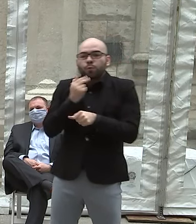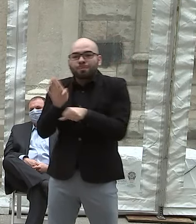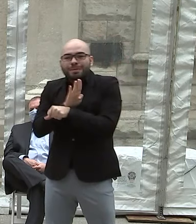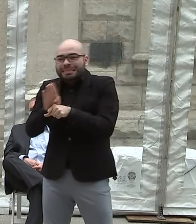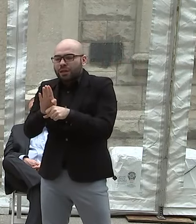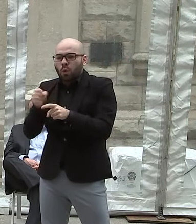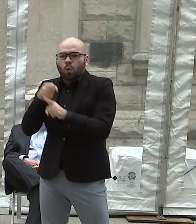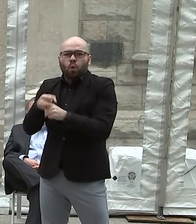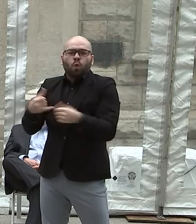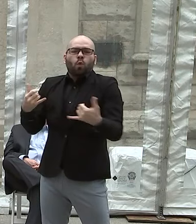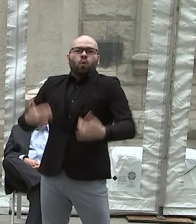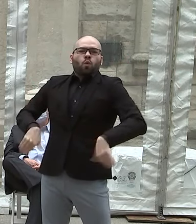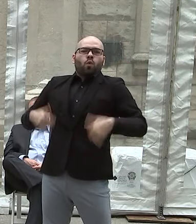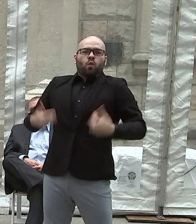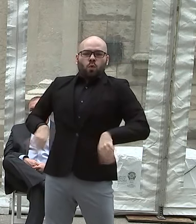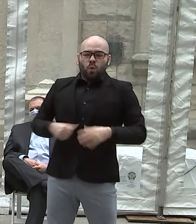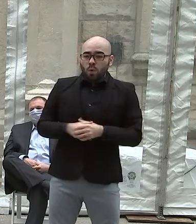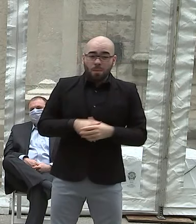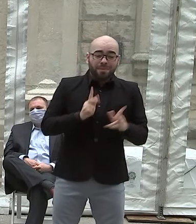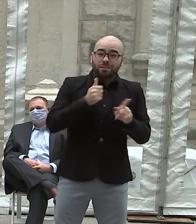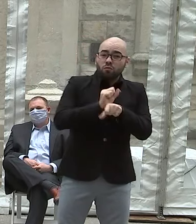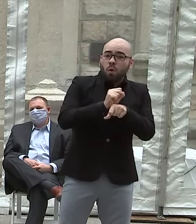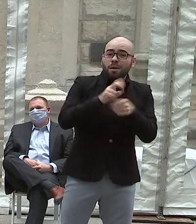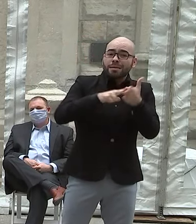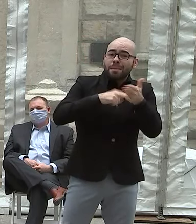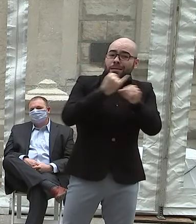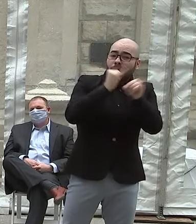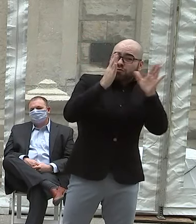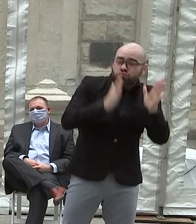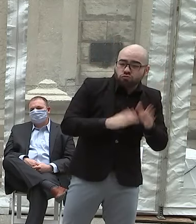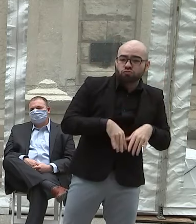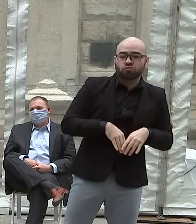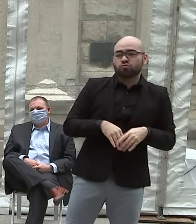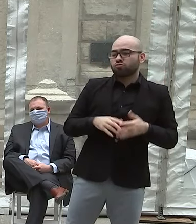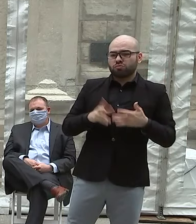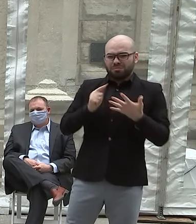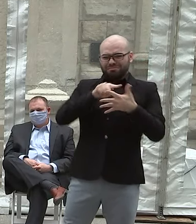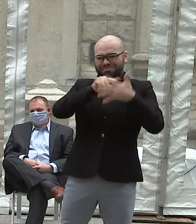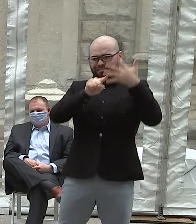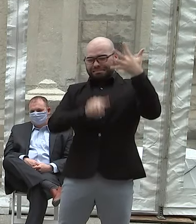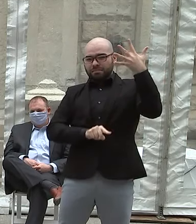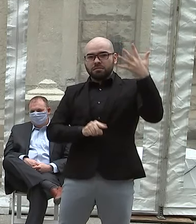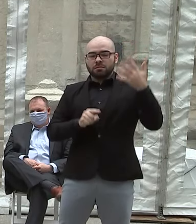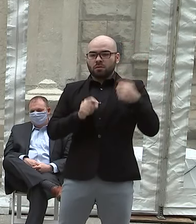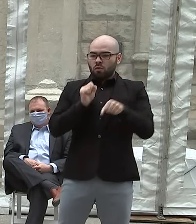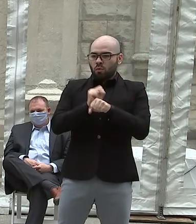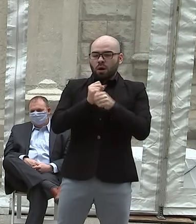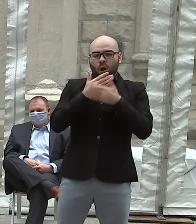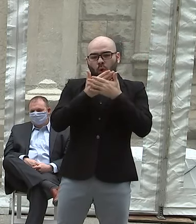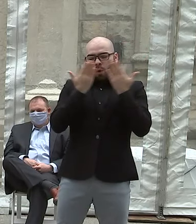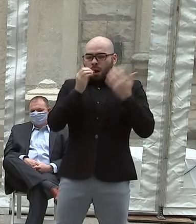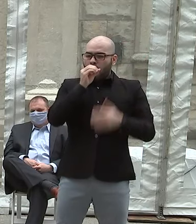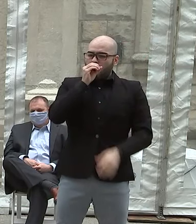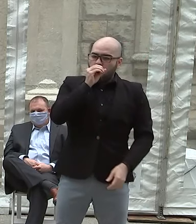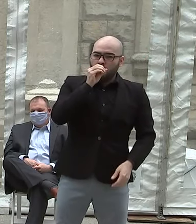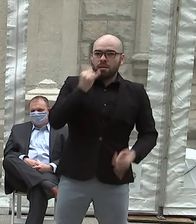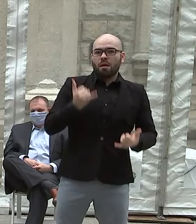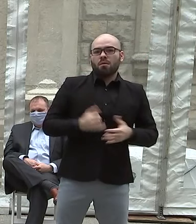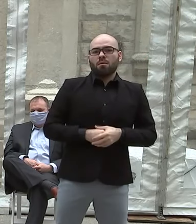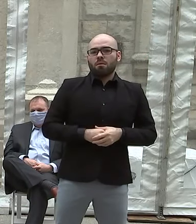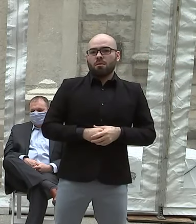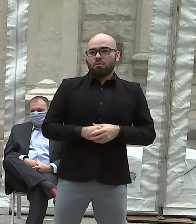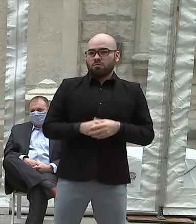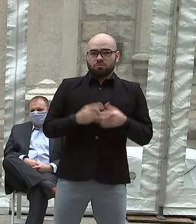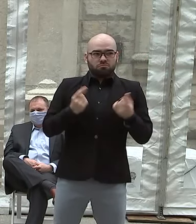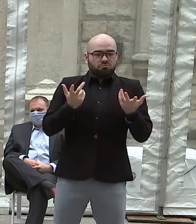not-for-profit organizations, gig workers, artists, and independent contractors are experiencing unprecedented challenges